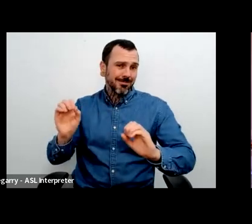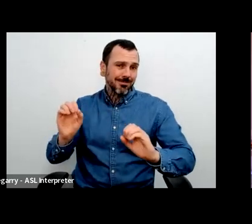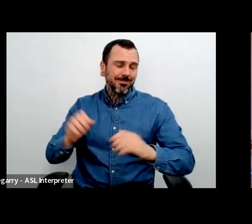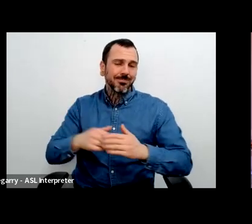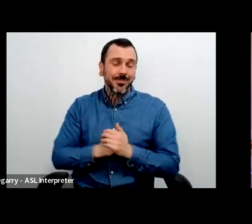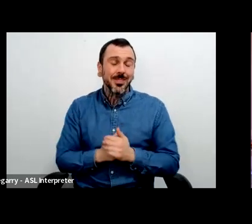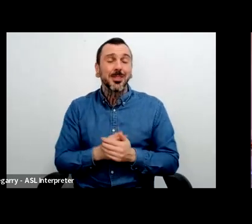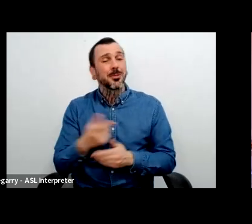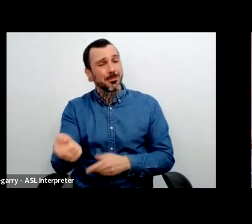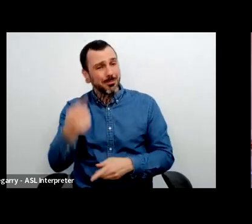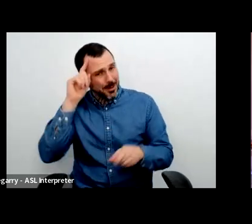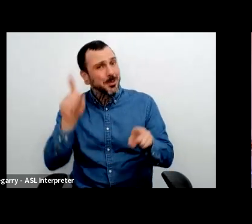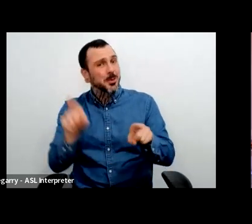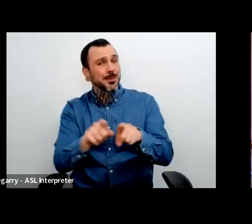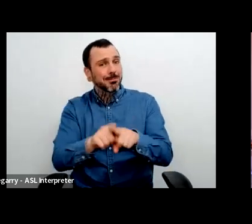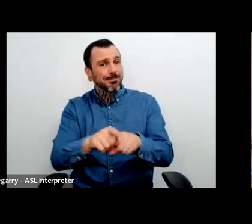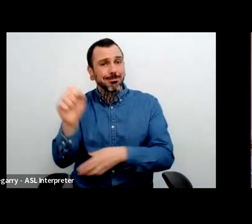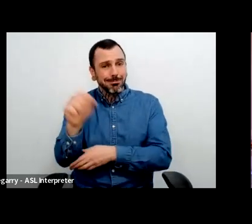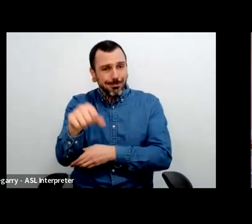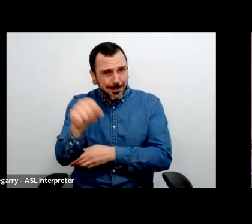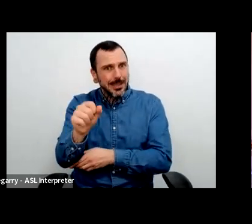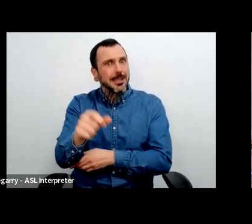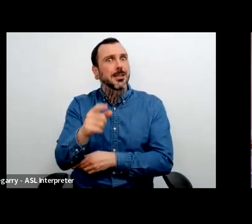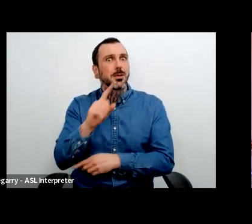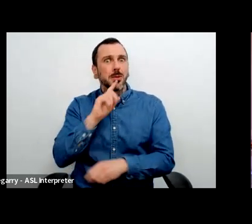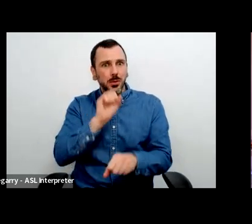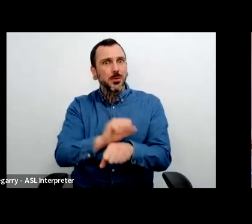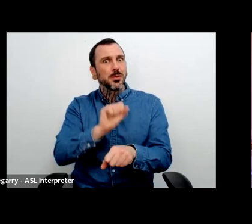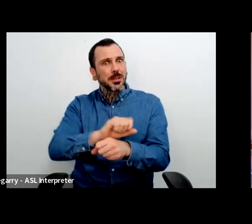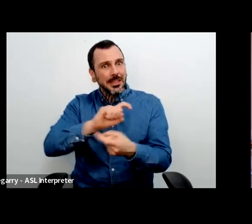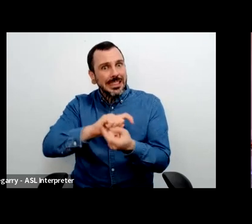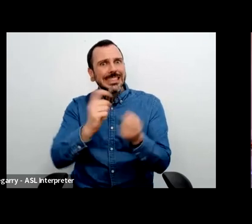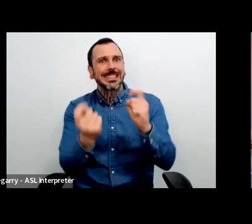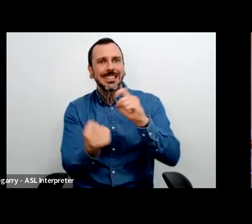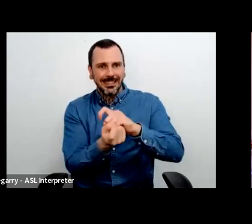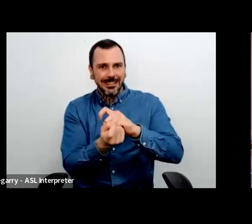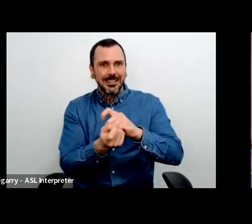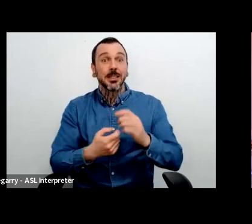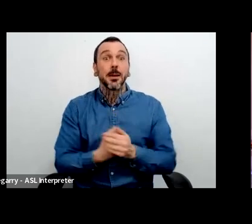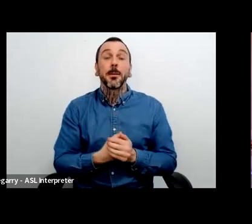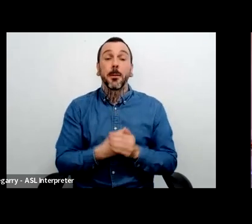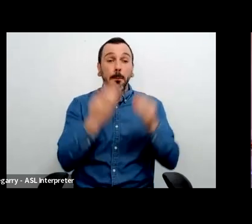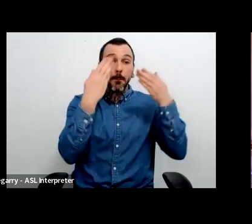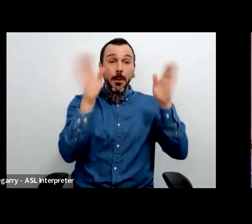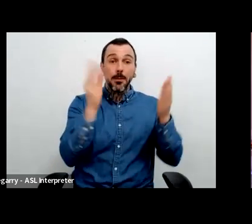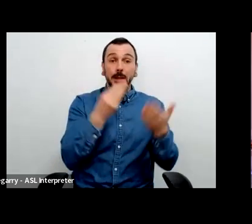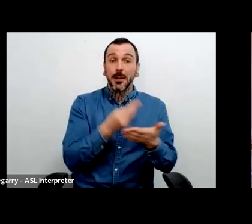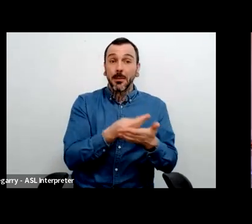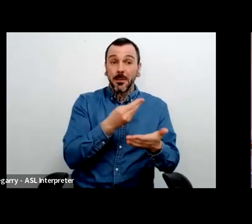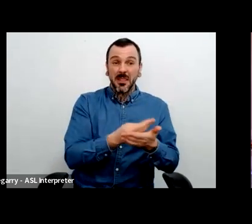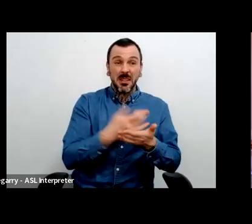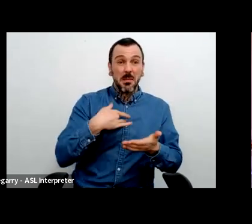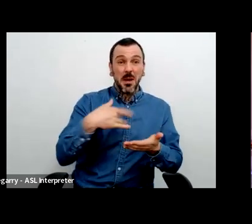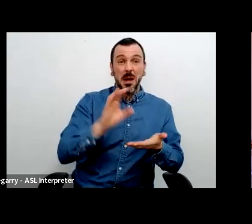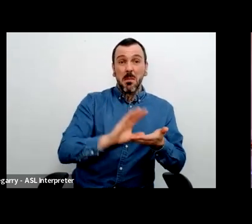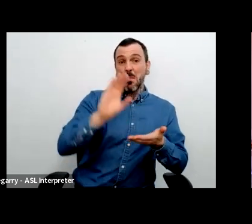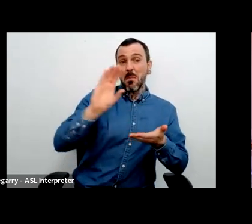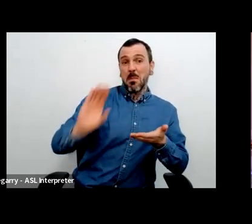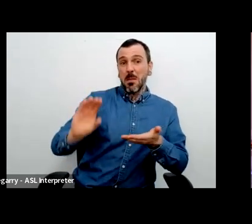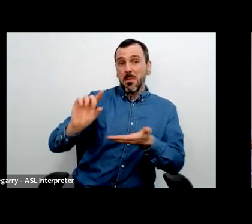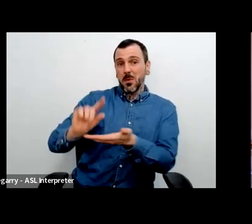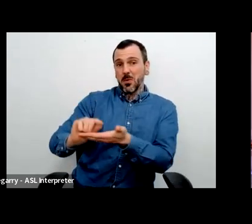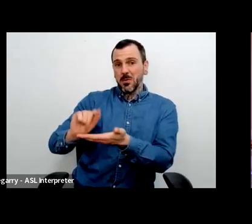think you're absolutely right. There should be a commission on how much public money goes to newspapers that are owned outside of the country,